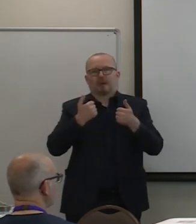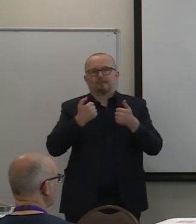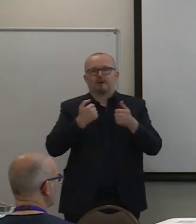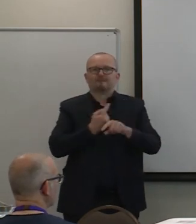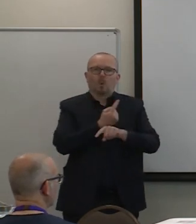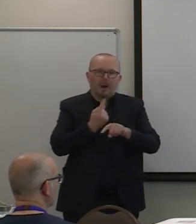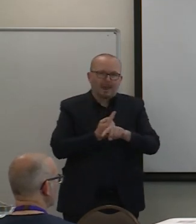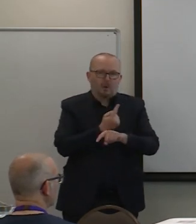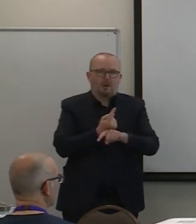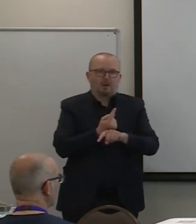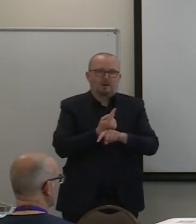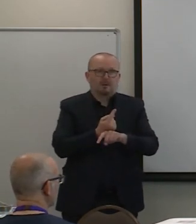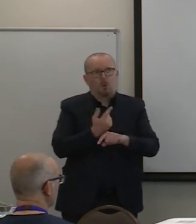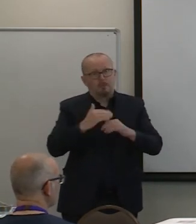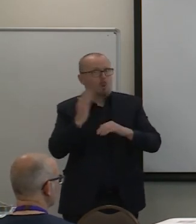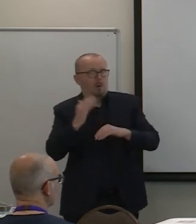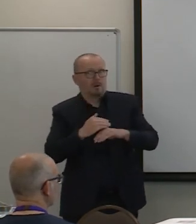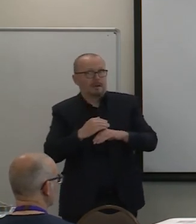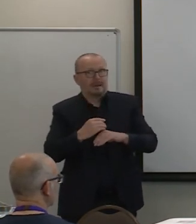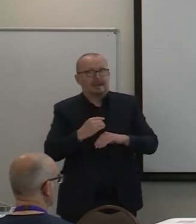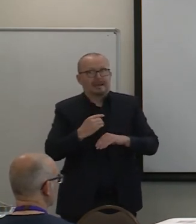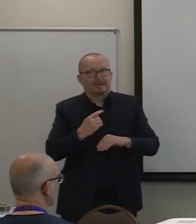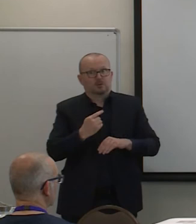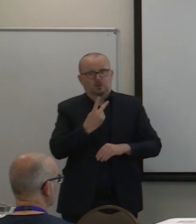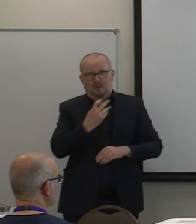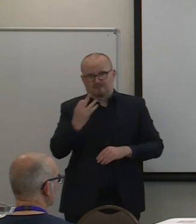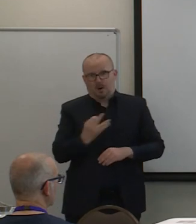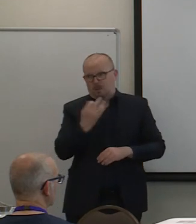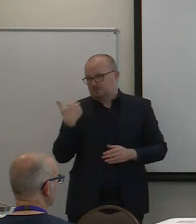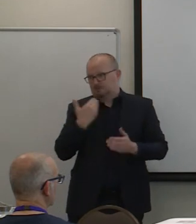hour or more in the last day?